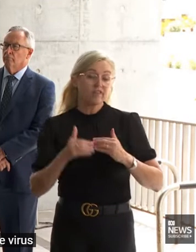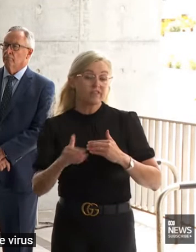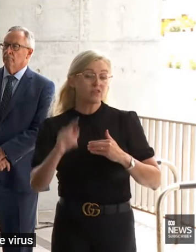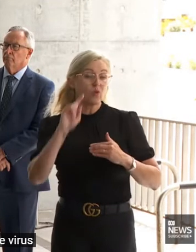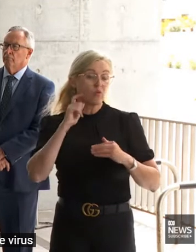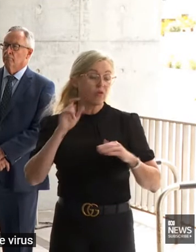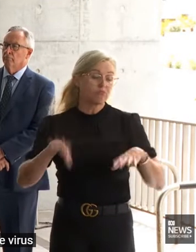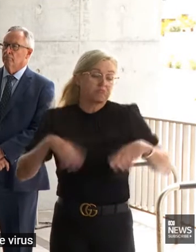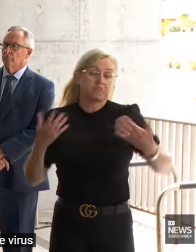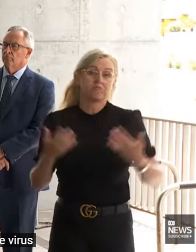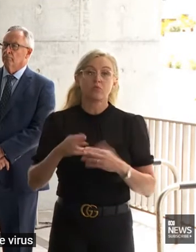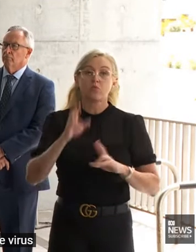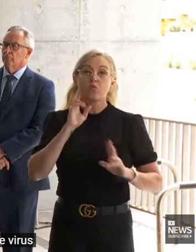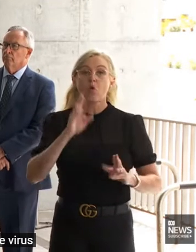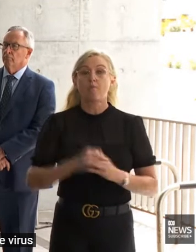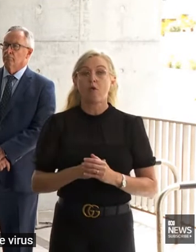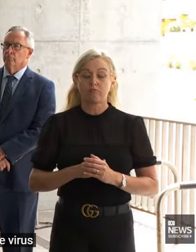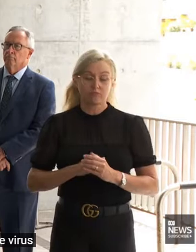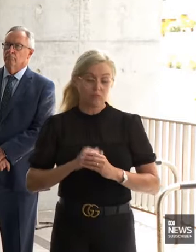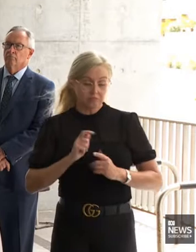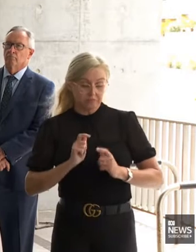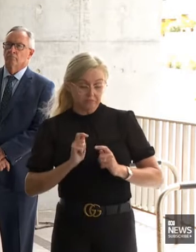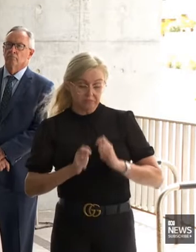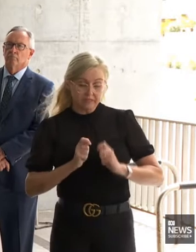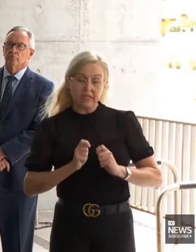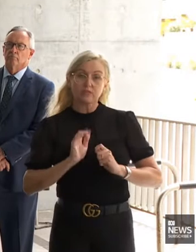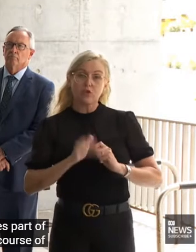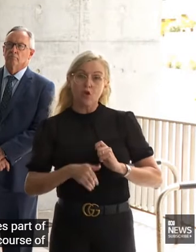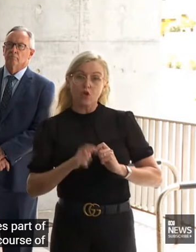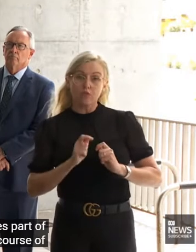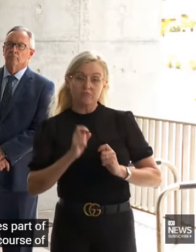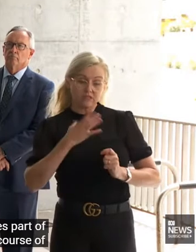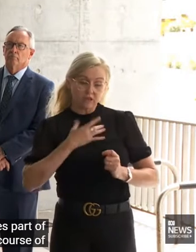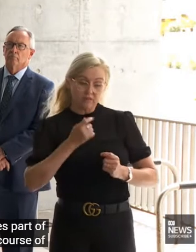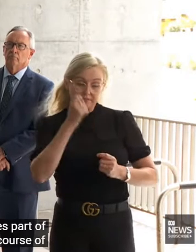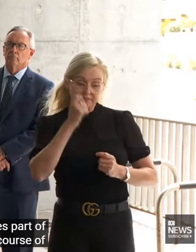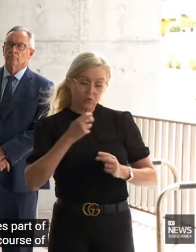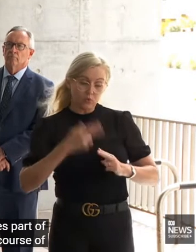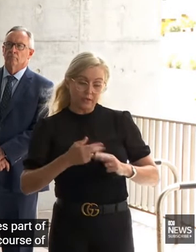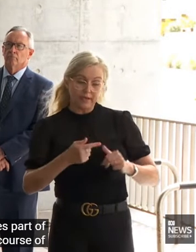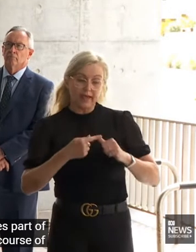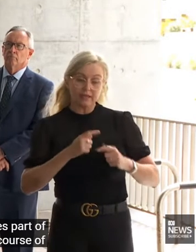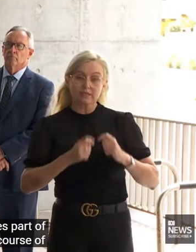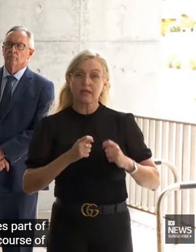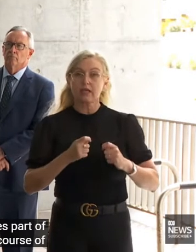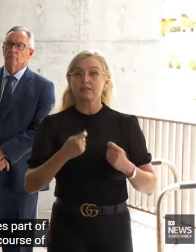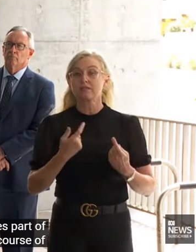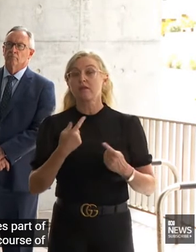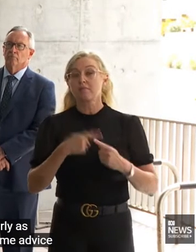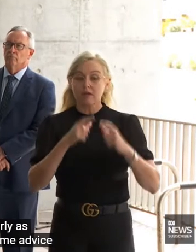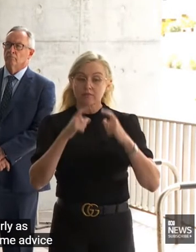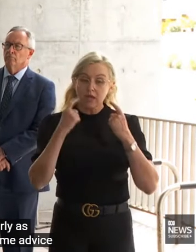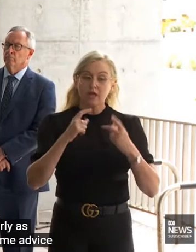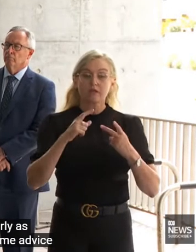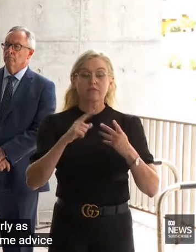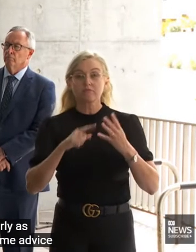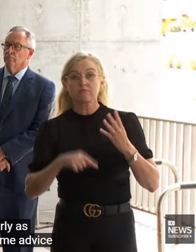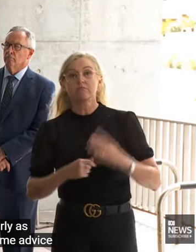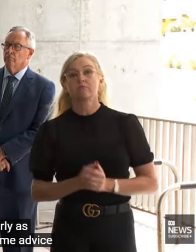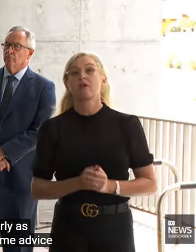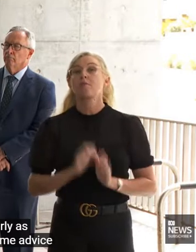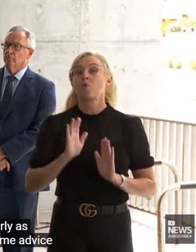our lives. So as early as possible, once I get some advice back, particularly from the Health Minister and the Investment Minister, we